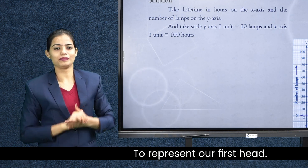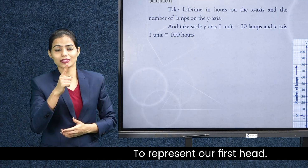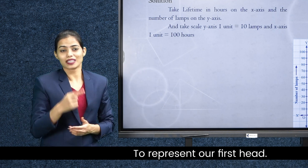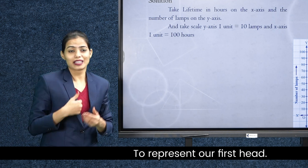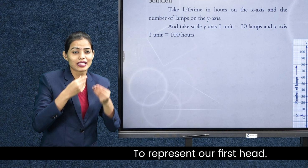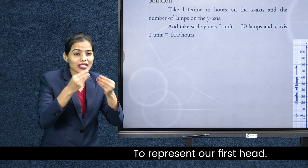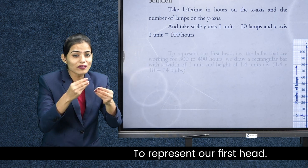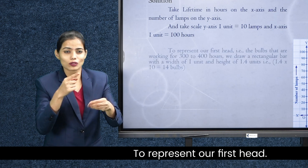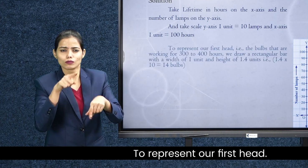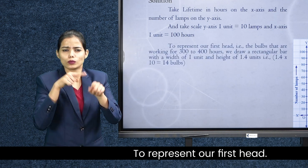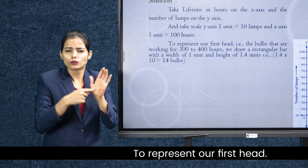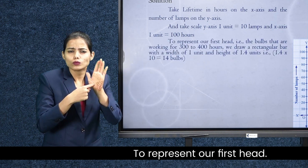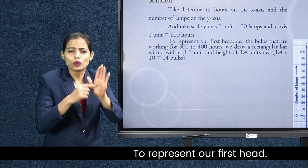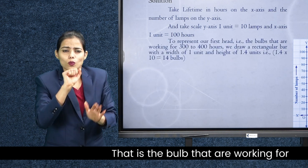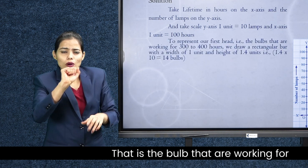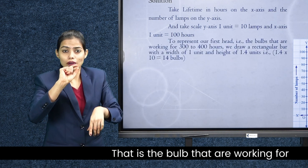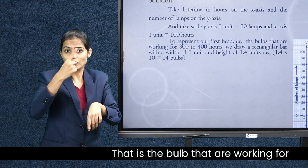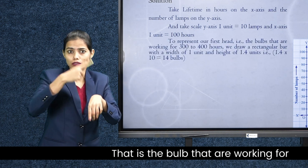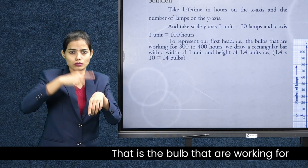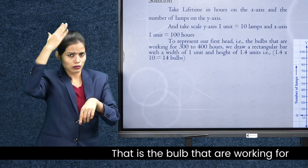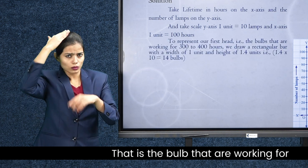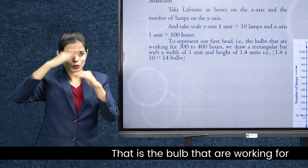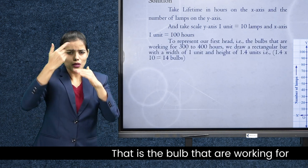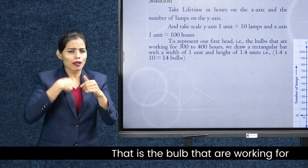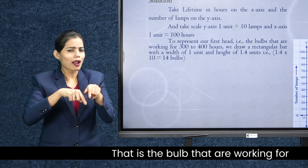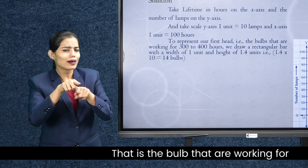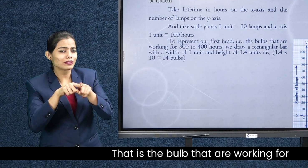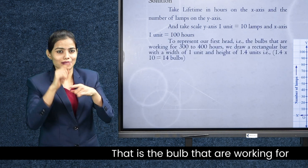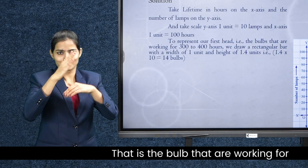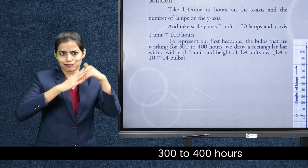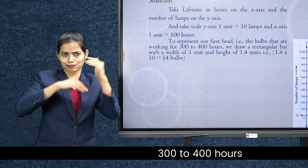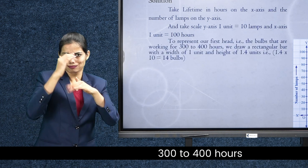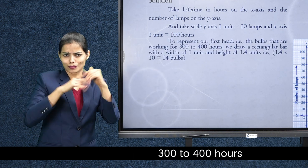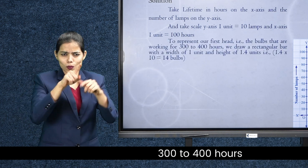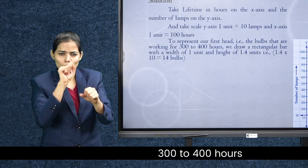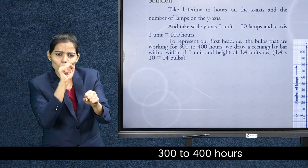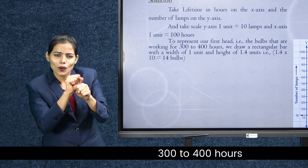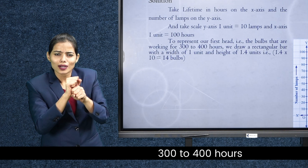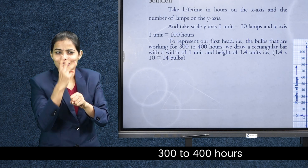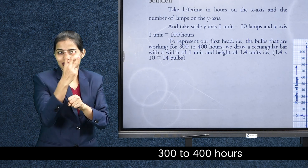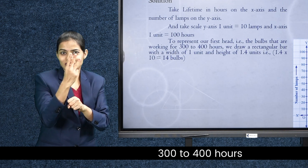To represent our first head, that is the bulb that are working for 300 to 400